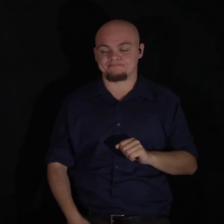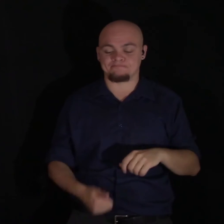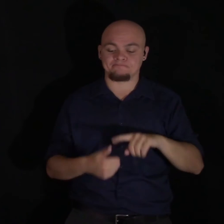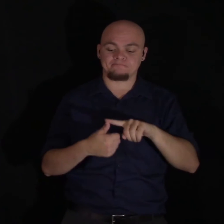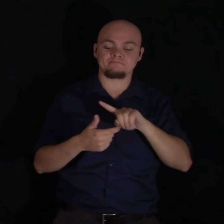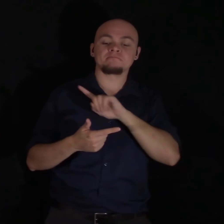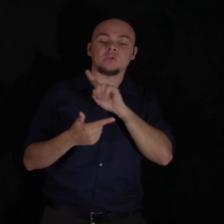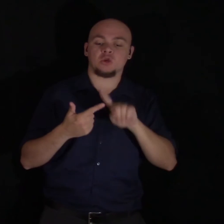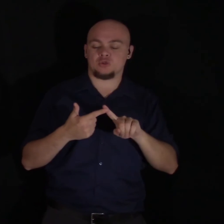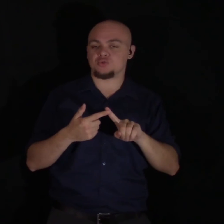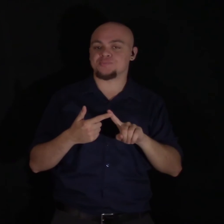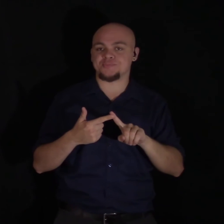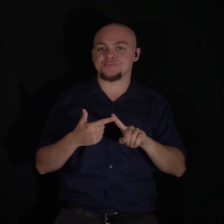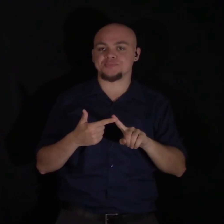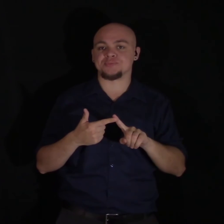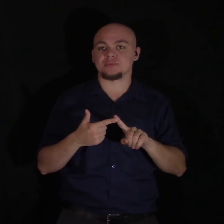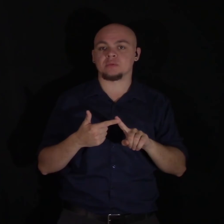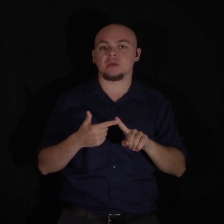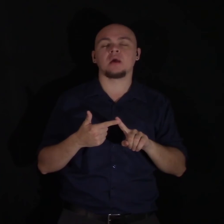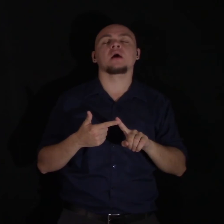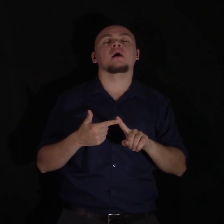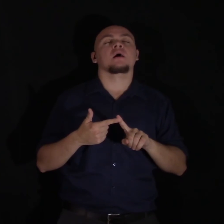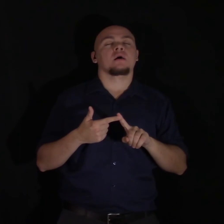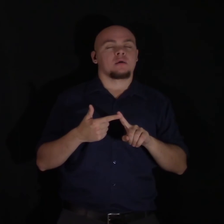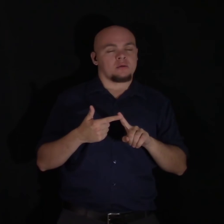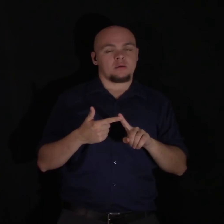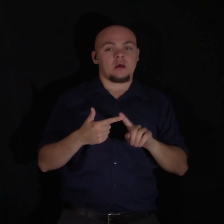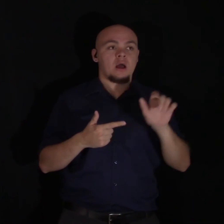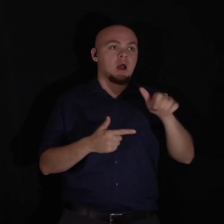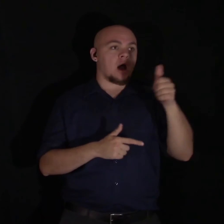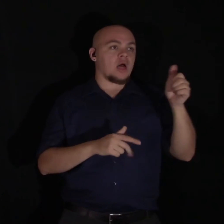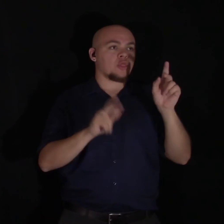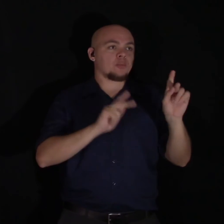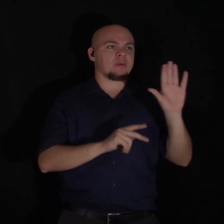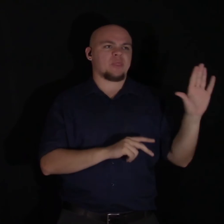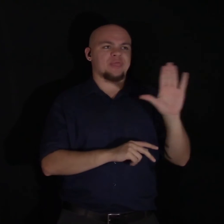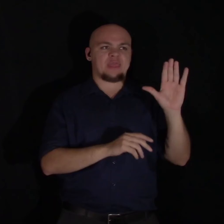2, let go of what other people think.